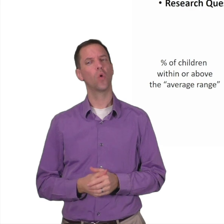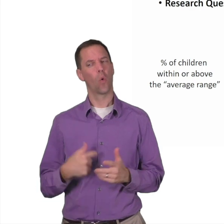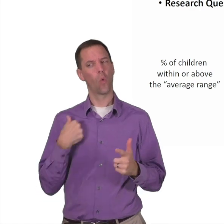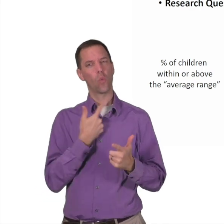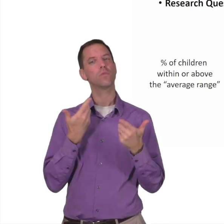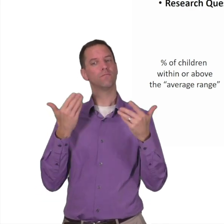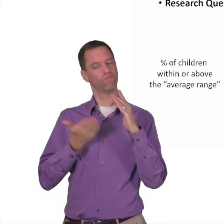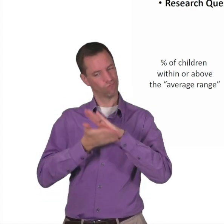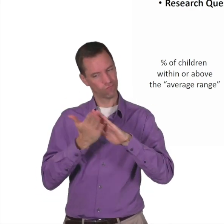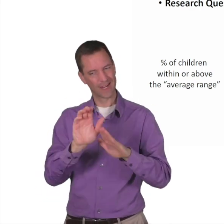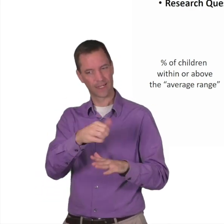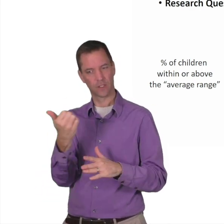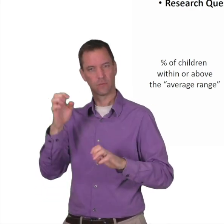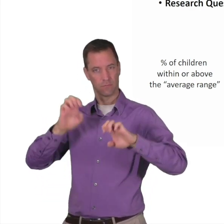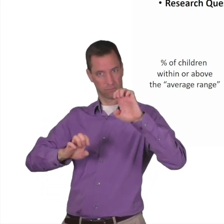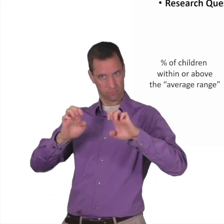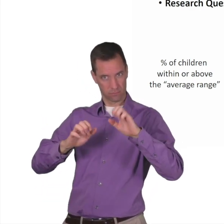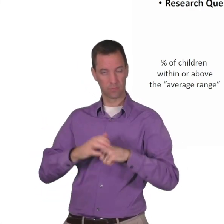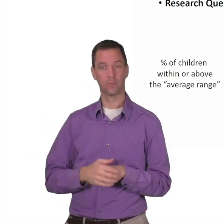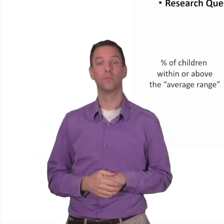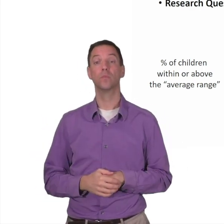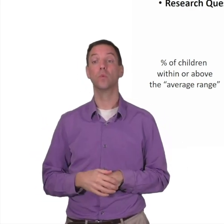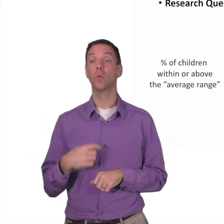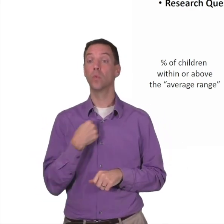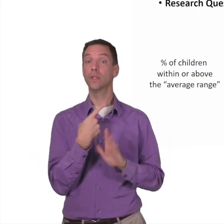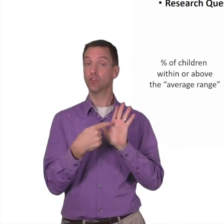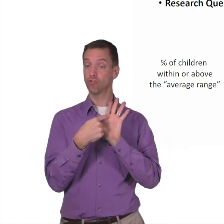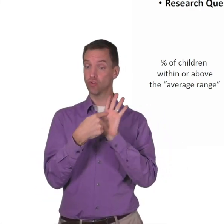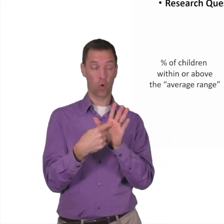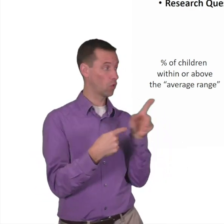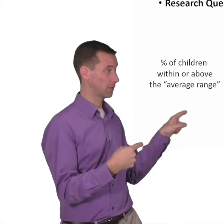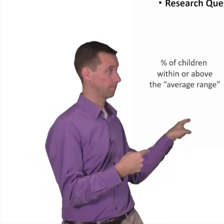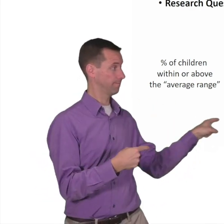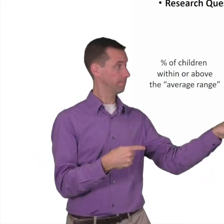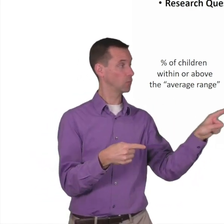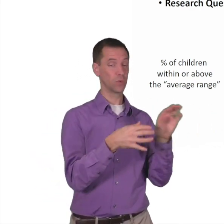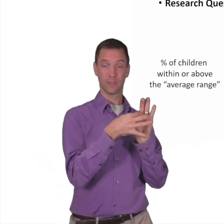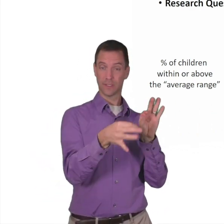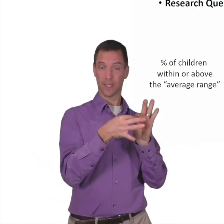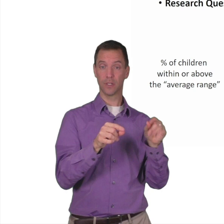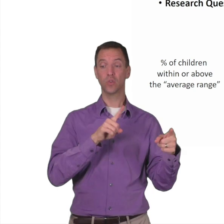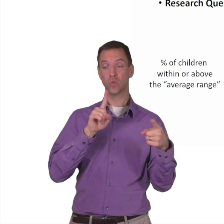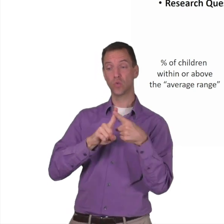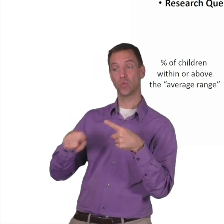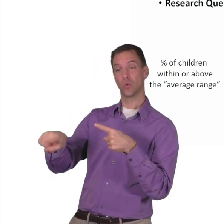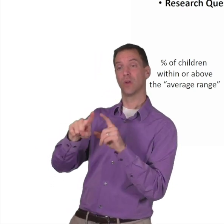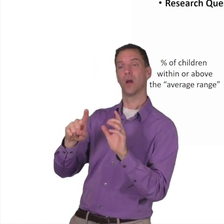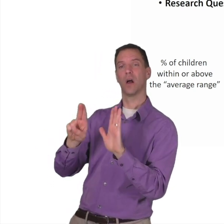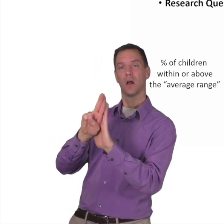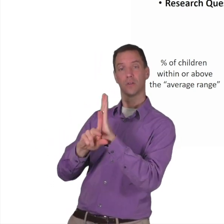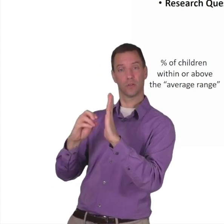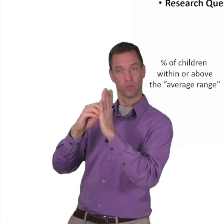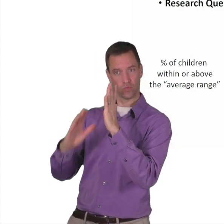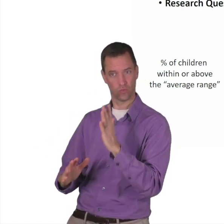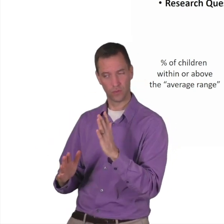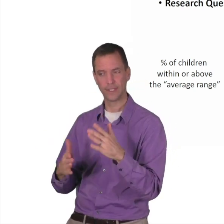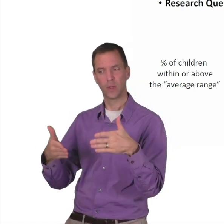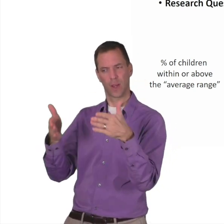kind of information? So we ran another experiment where we showed these statements to undergraduate